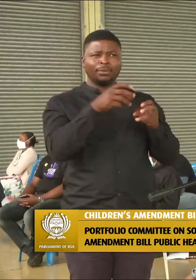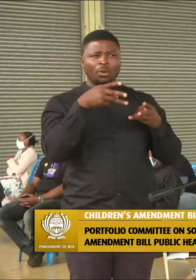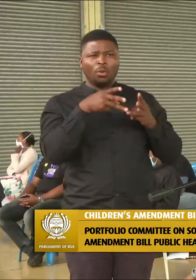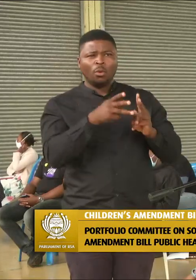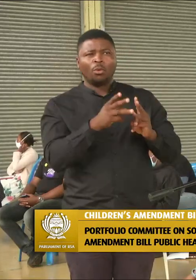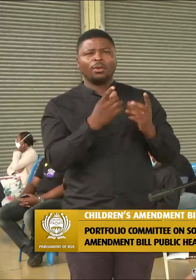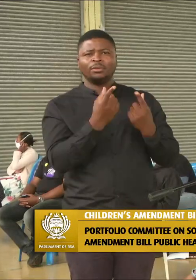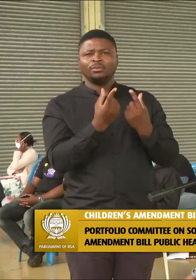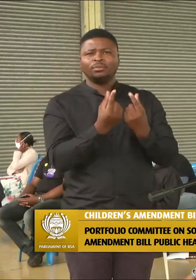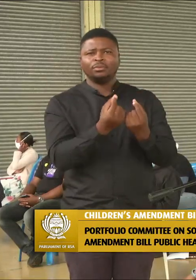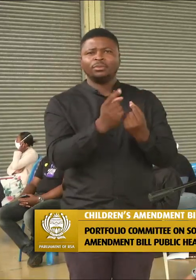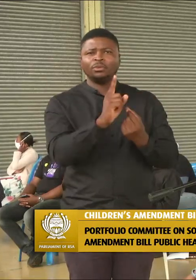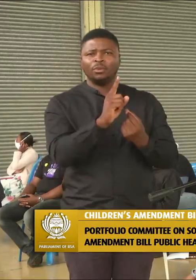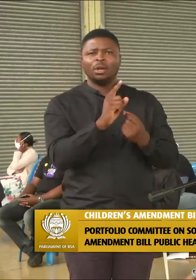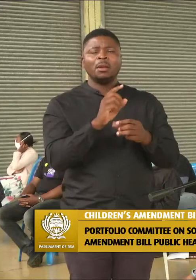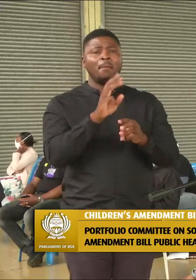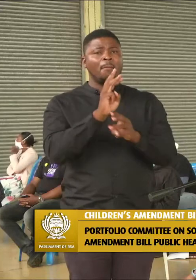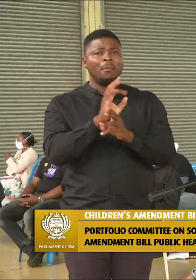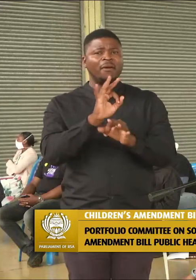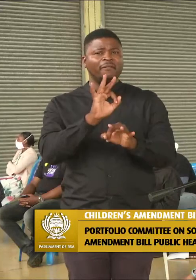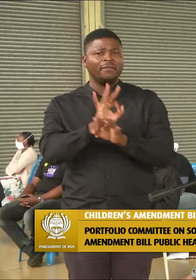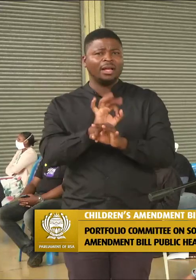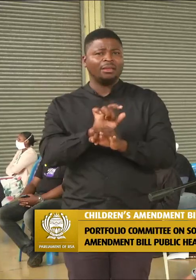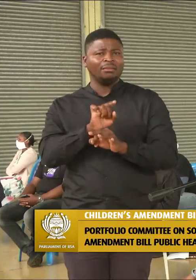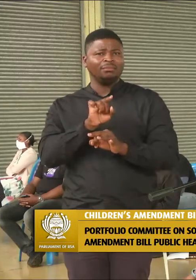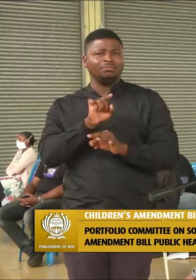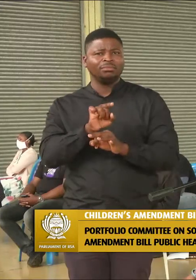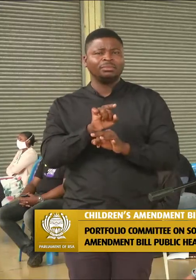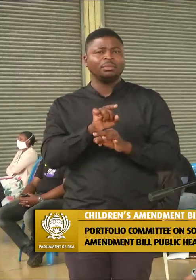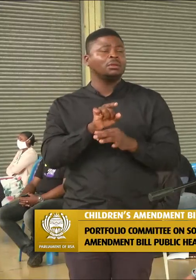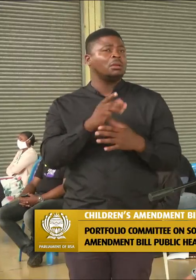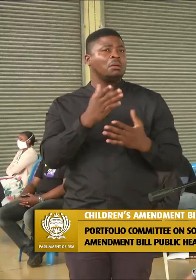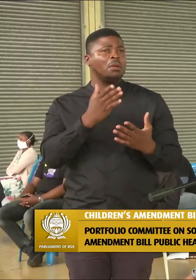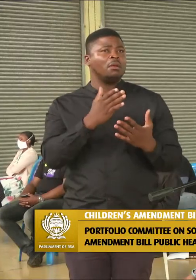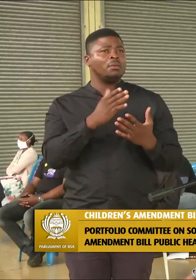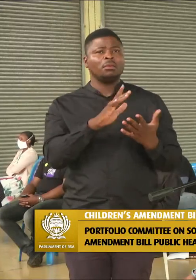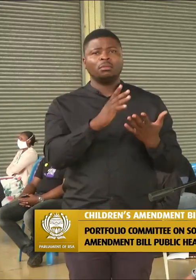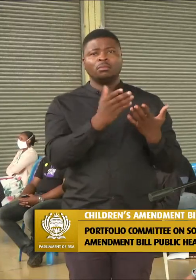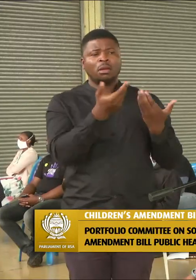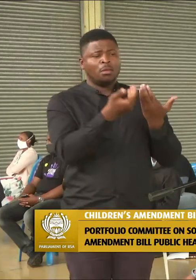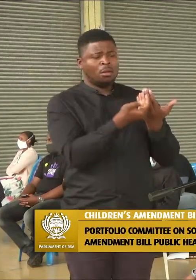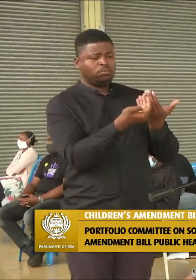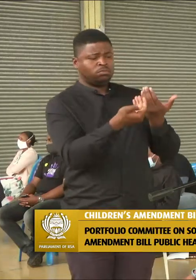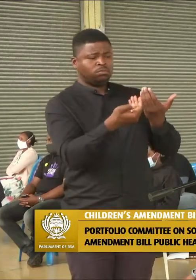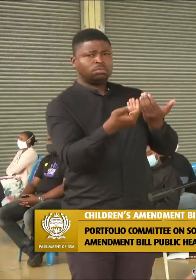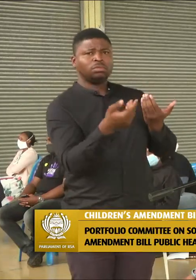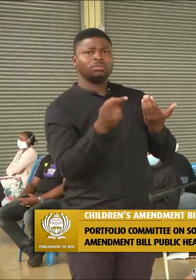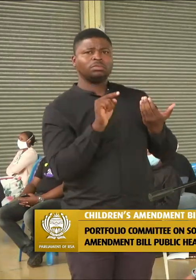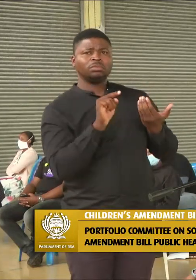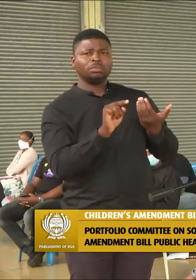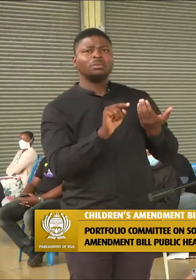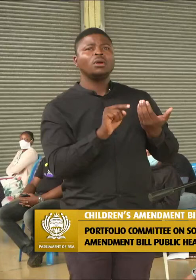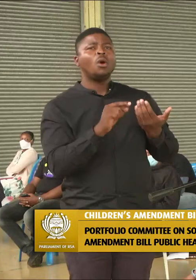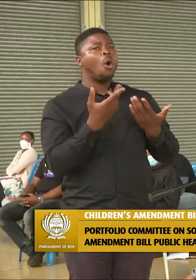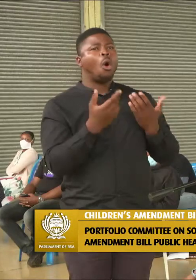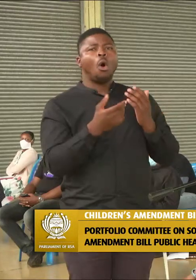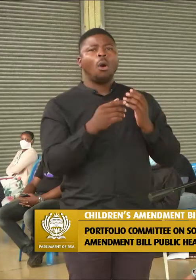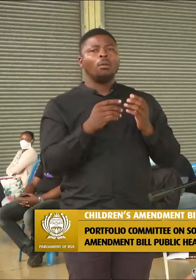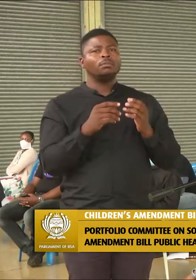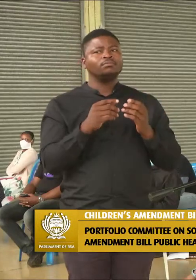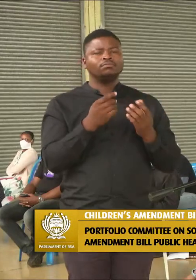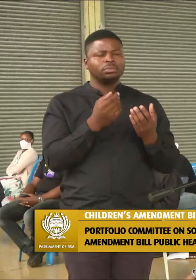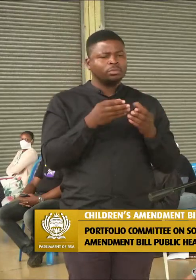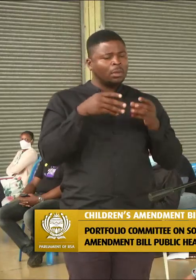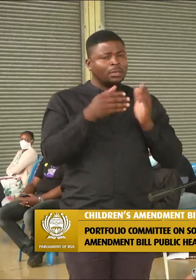terms of parents who are not having good parenting skills. Ngingasho